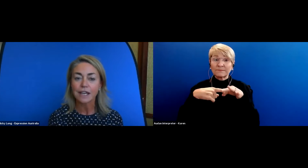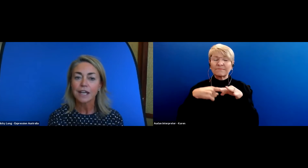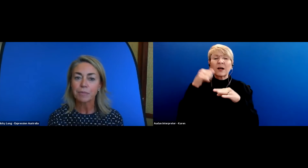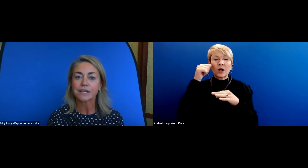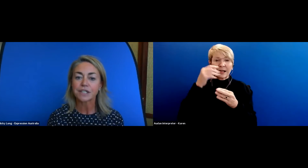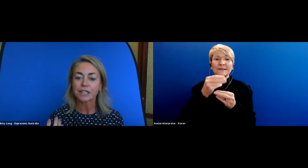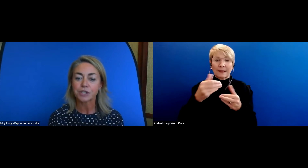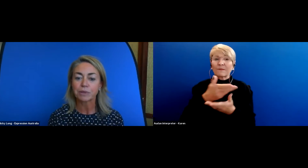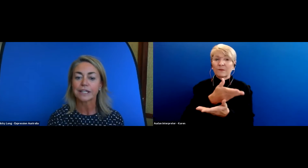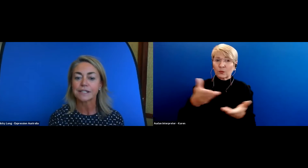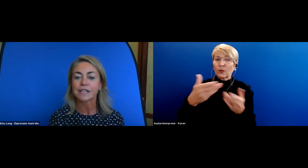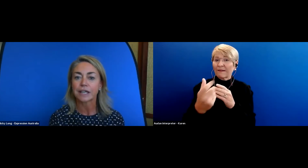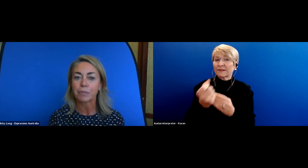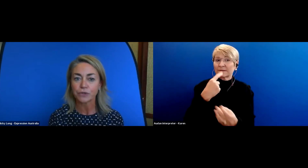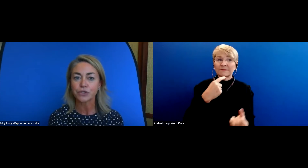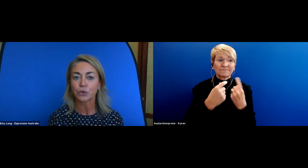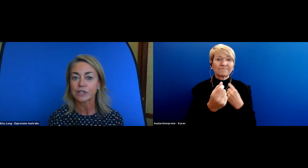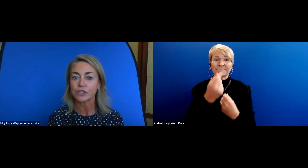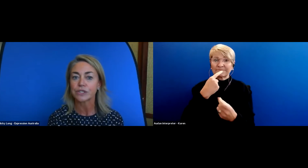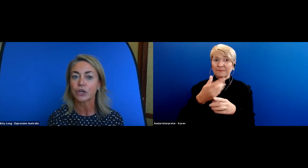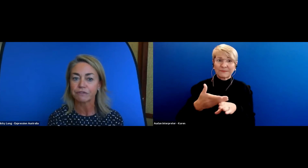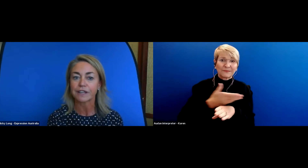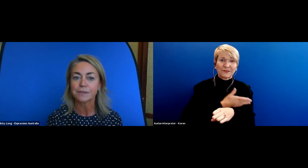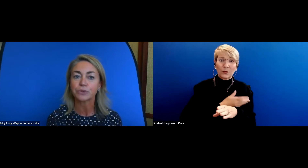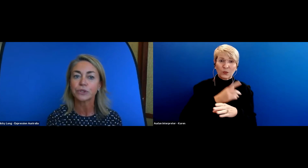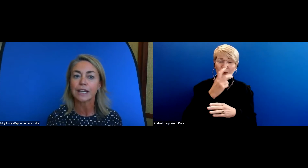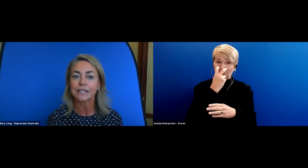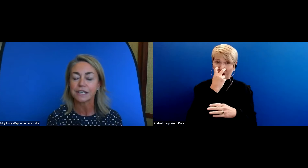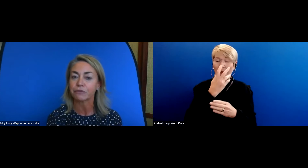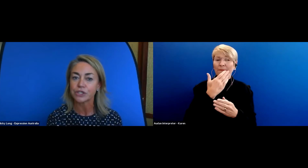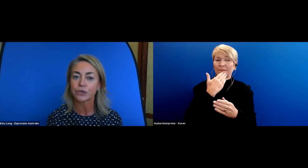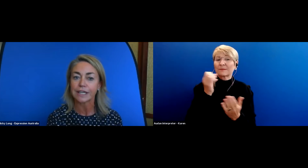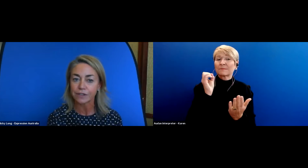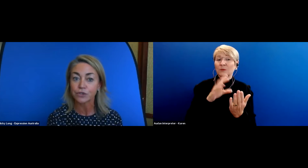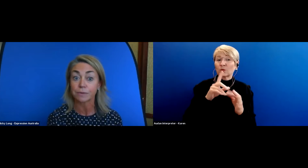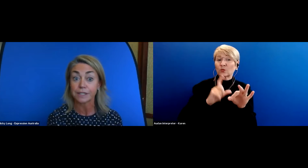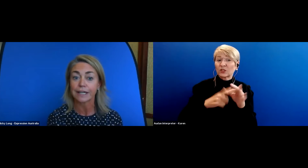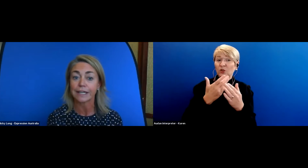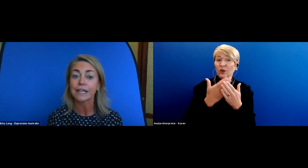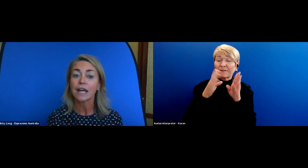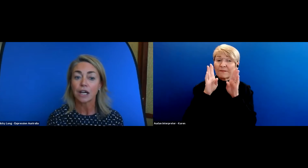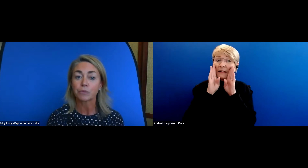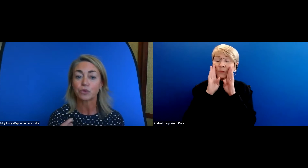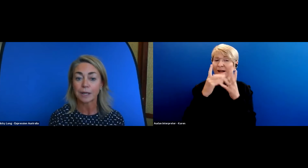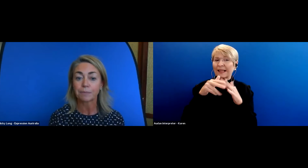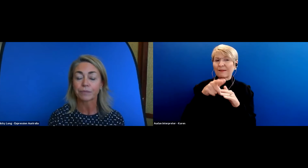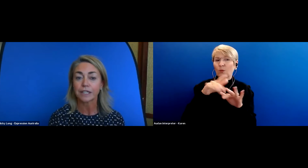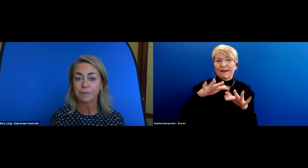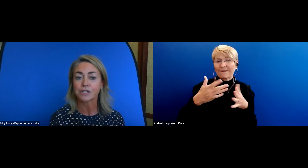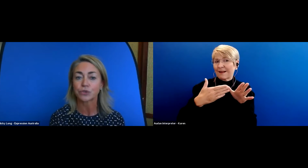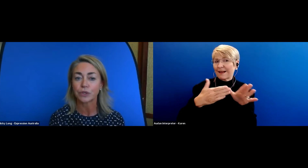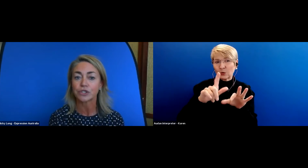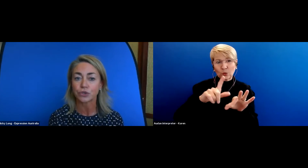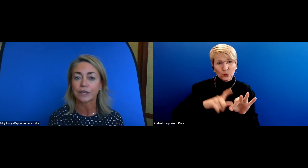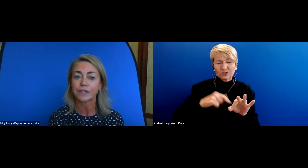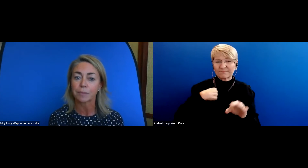advance, but to please post your questions on Facebook. And if we don't get to them today, I will commit